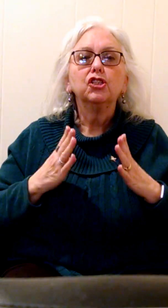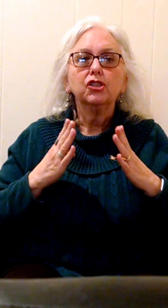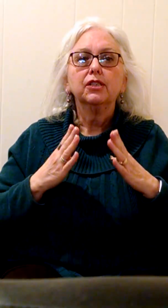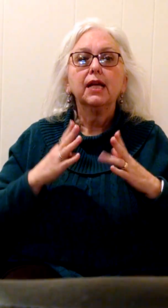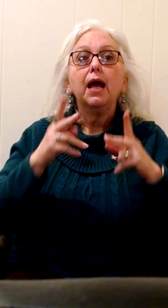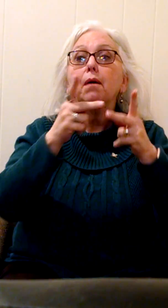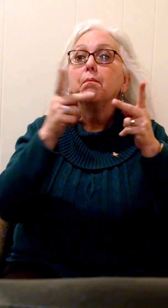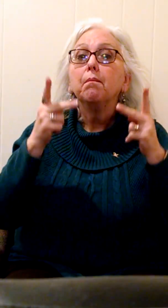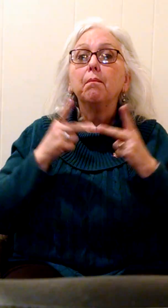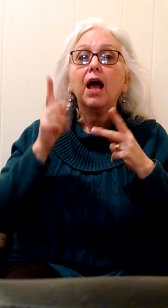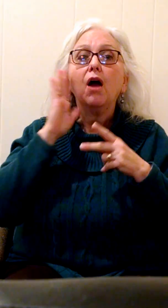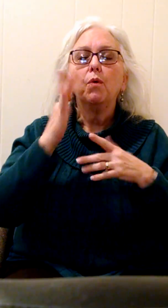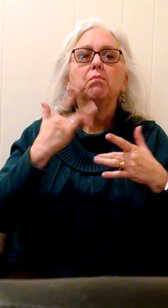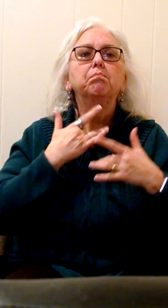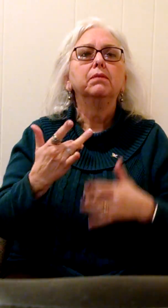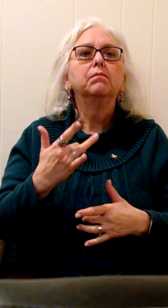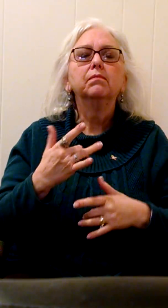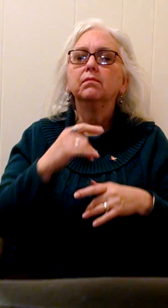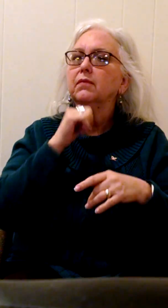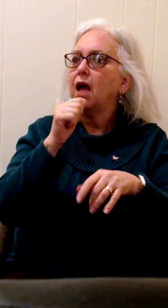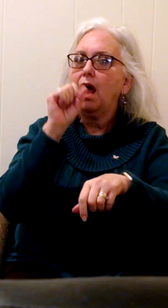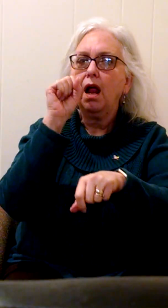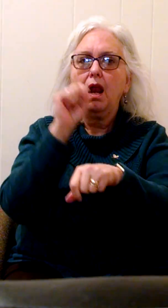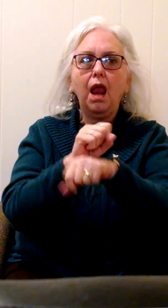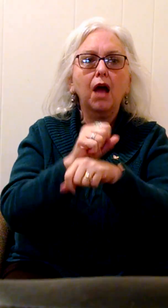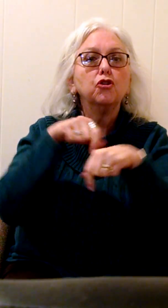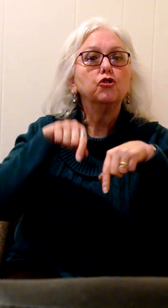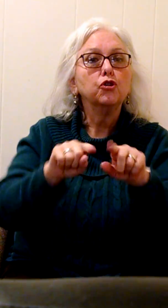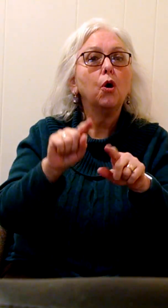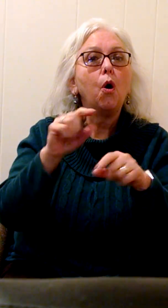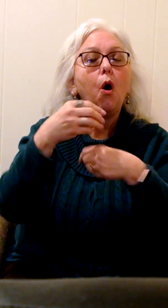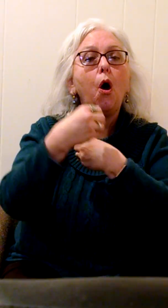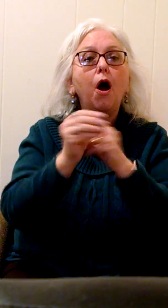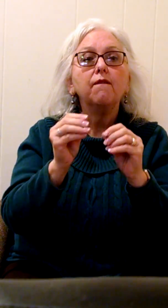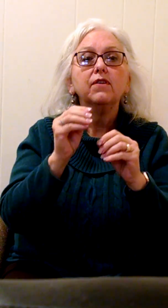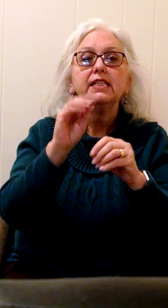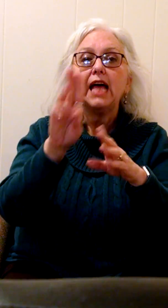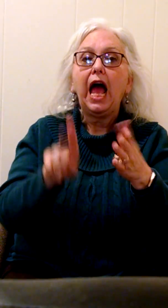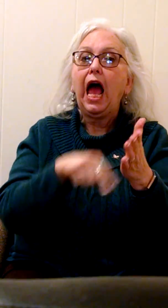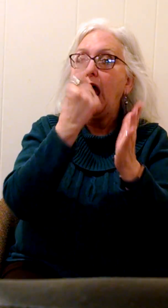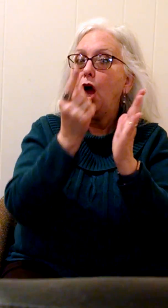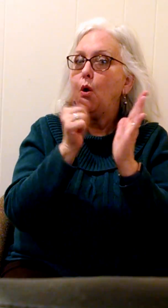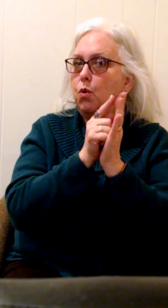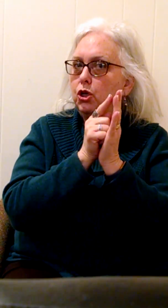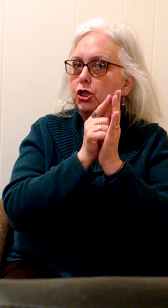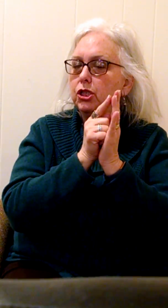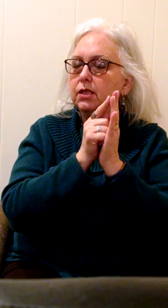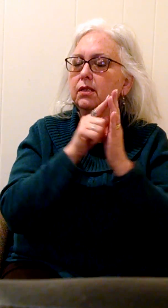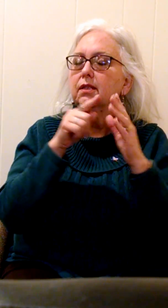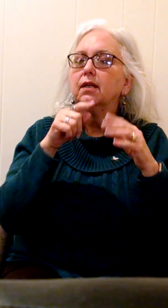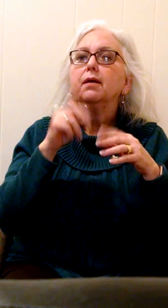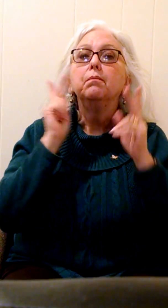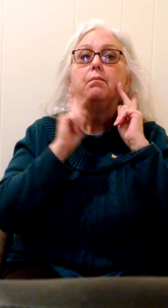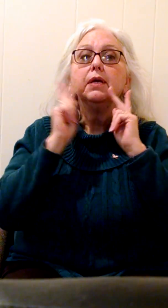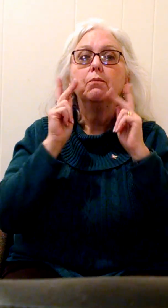will typically remain unlocked during office service hours. Individuals shall be able